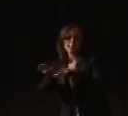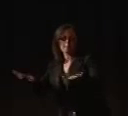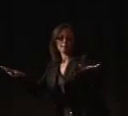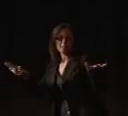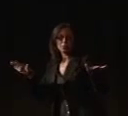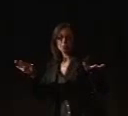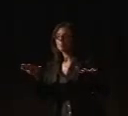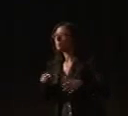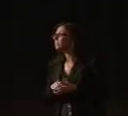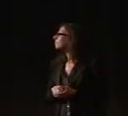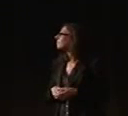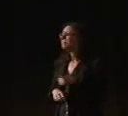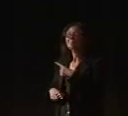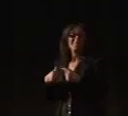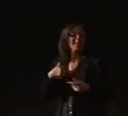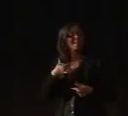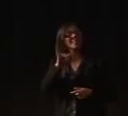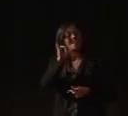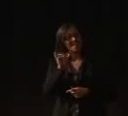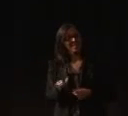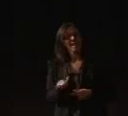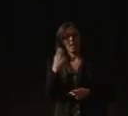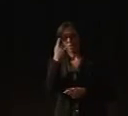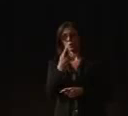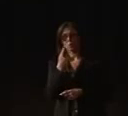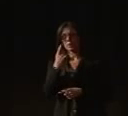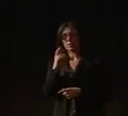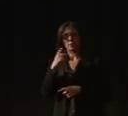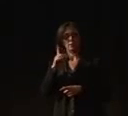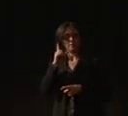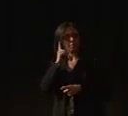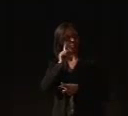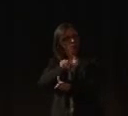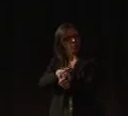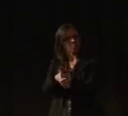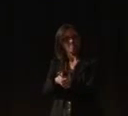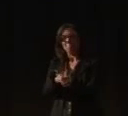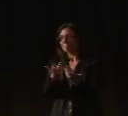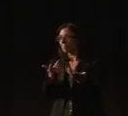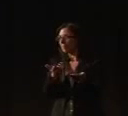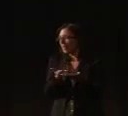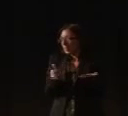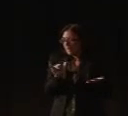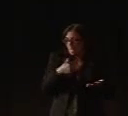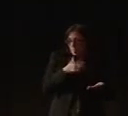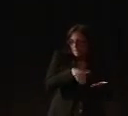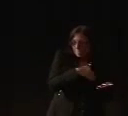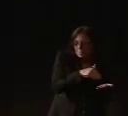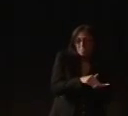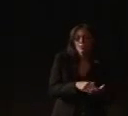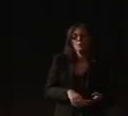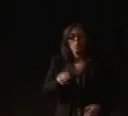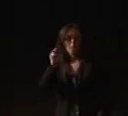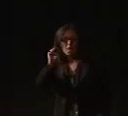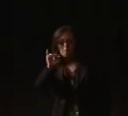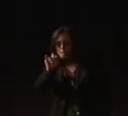justification for institutions like not only our center, but like MIT, like CAST.